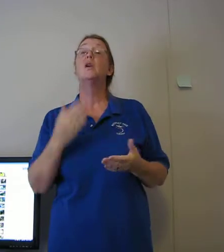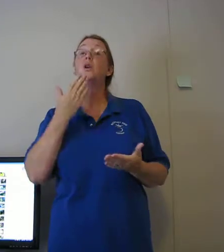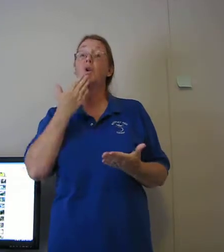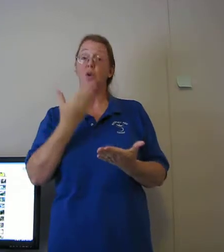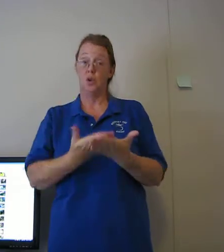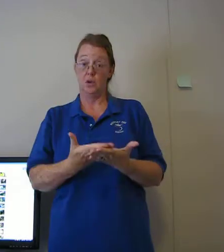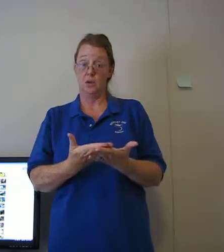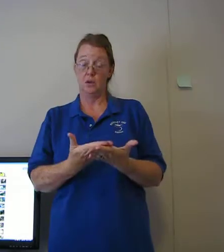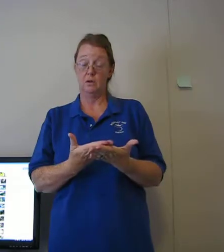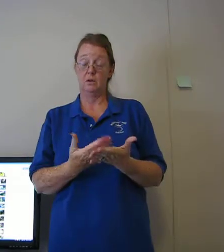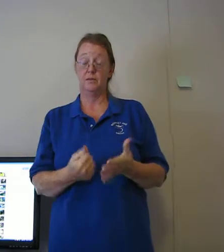here underwater.